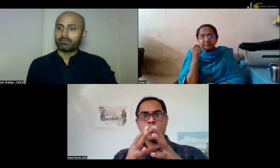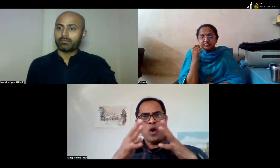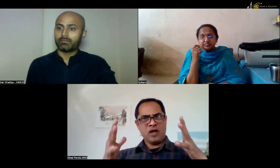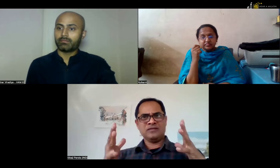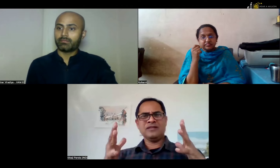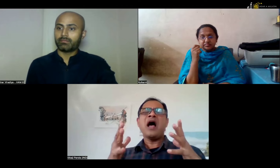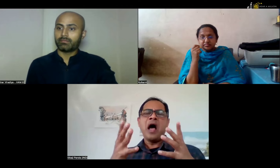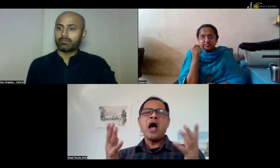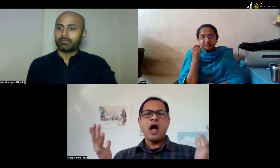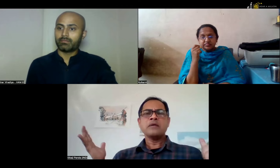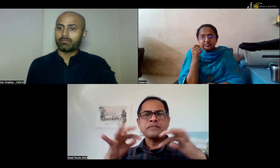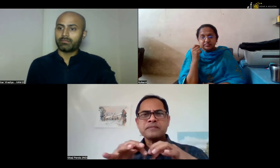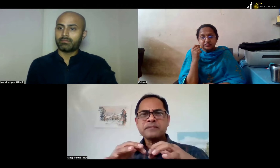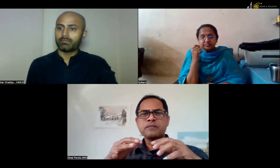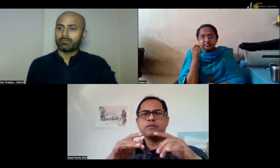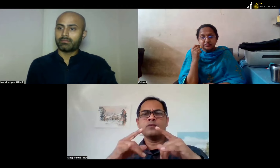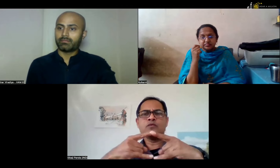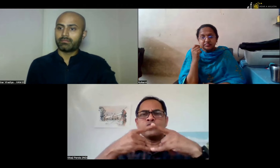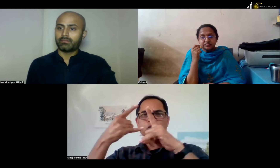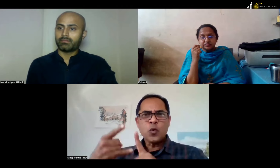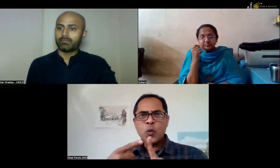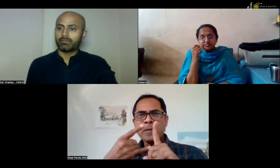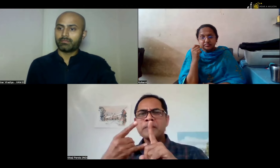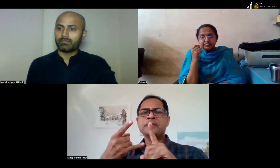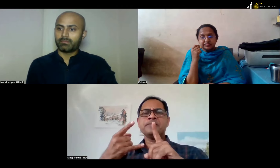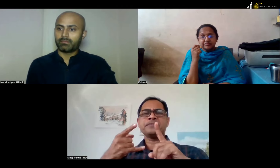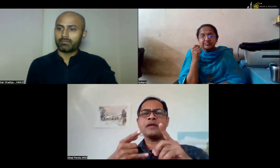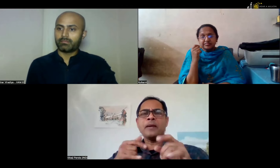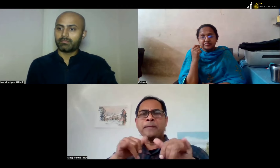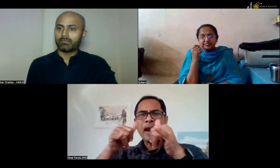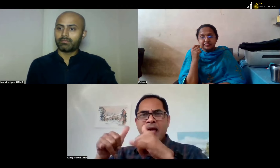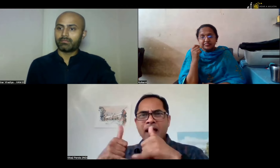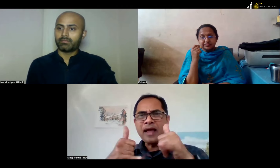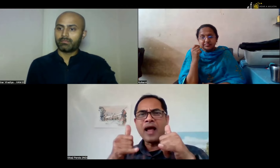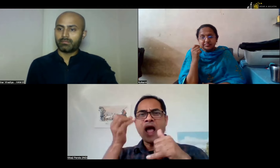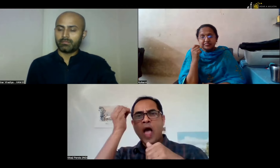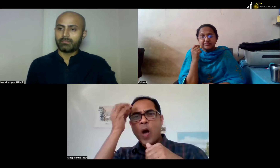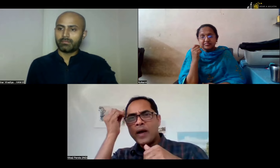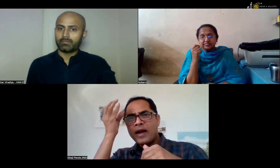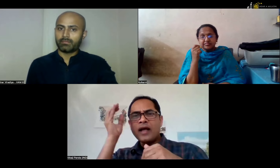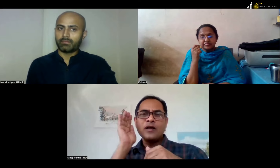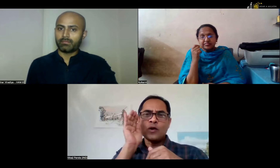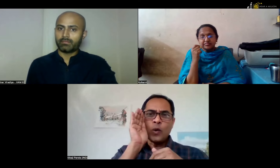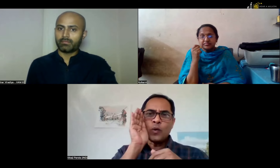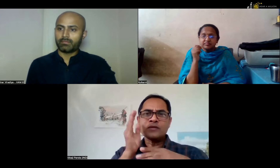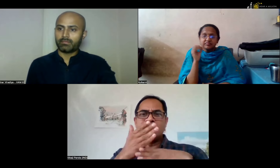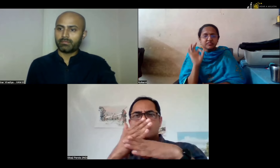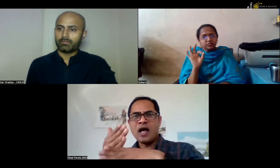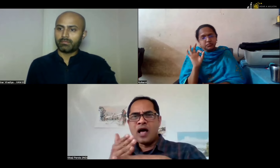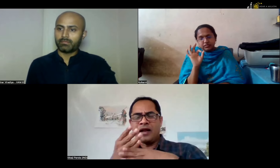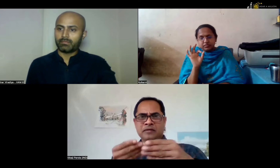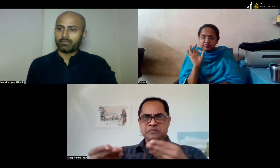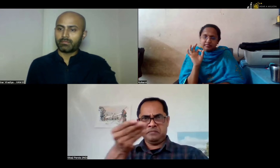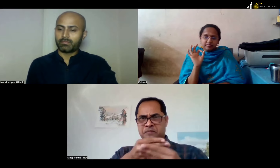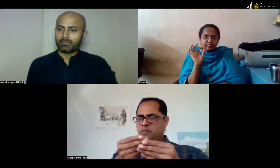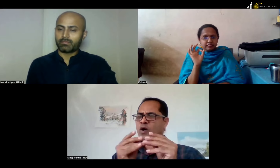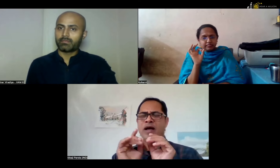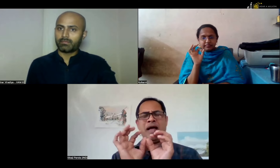implant, what they can do a lot in it. They can connect with other people, and they can